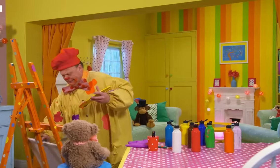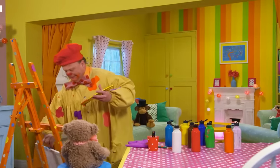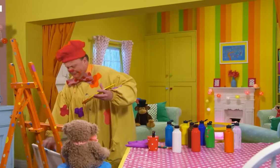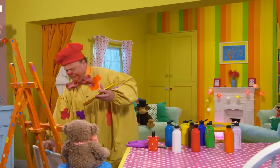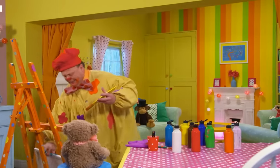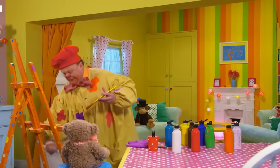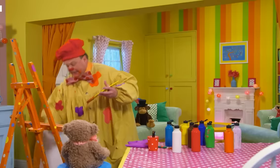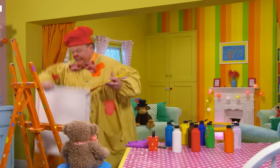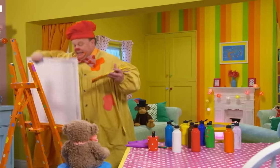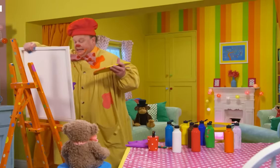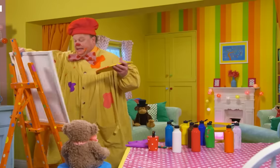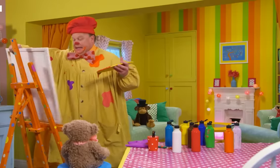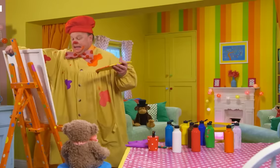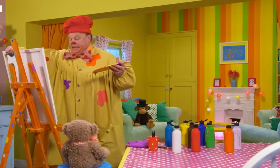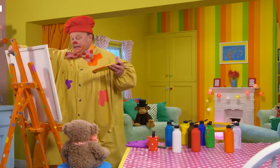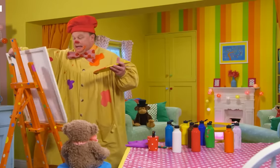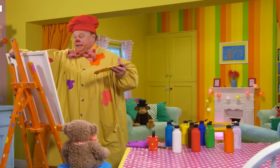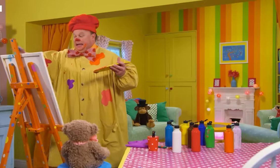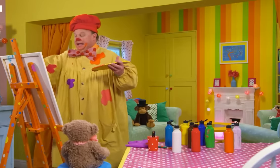Oh no, Artie's Tumbly.